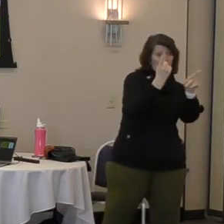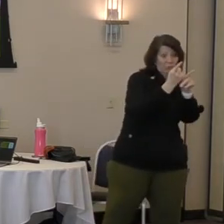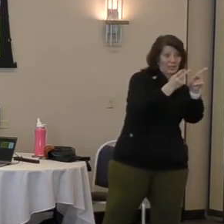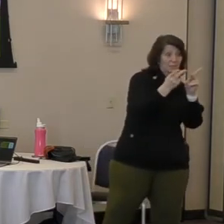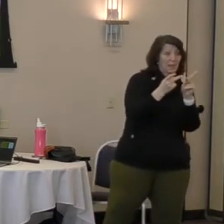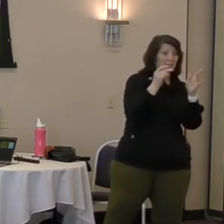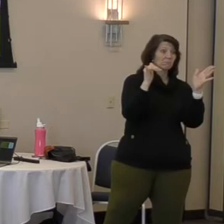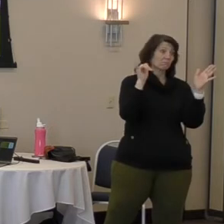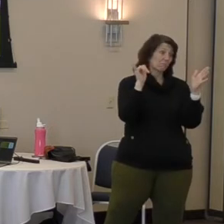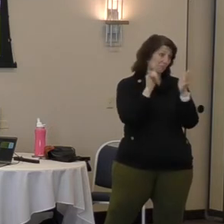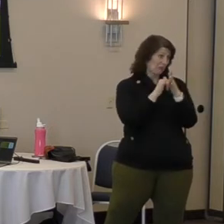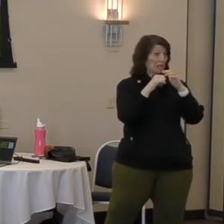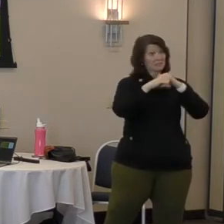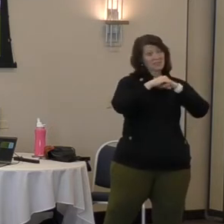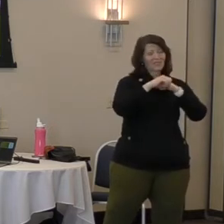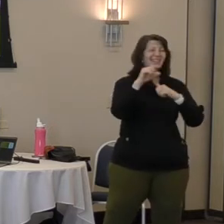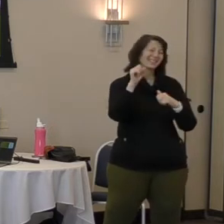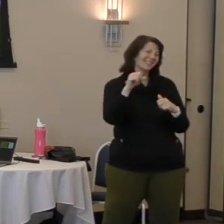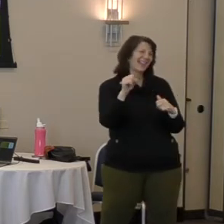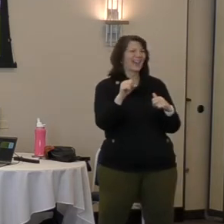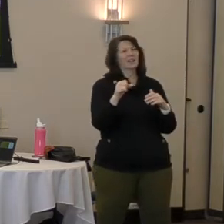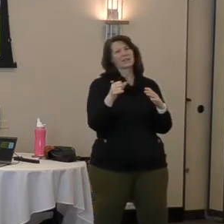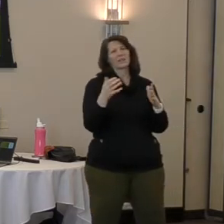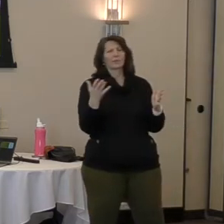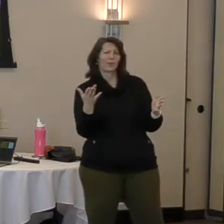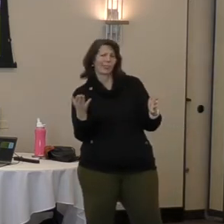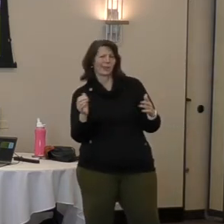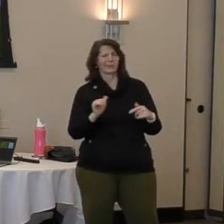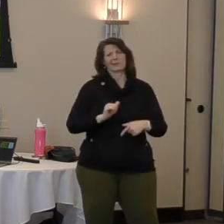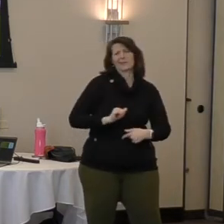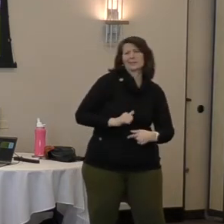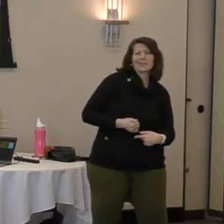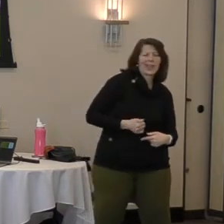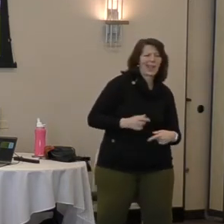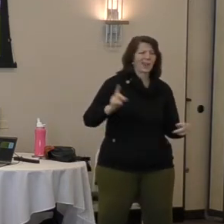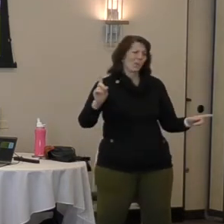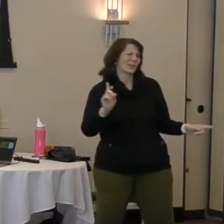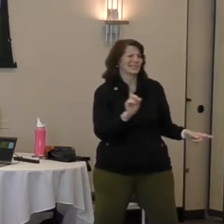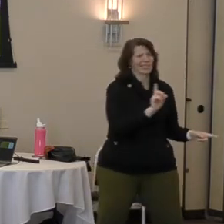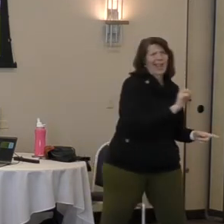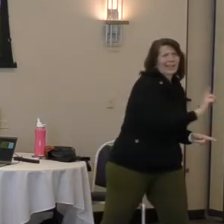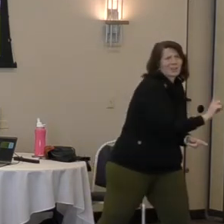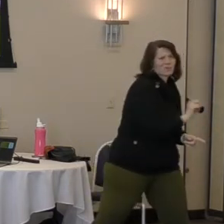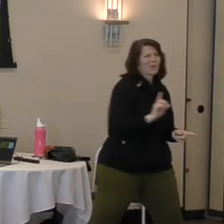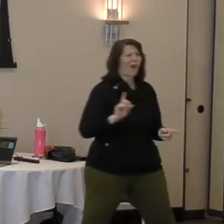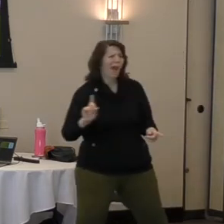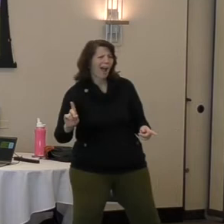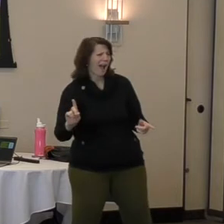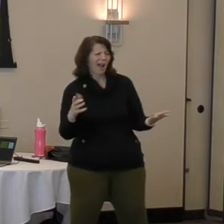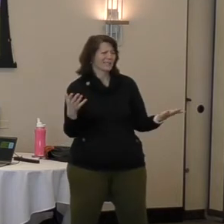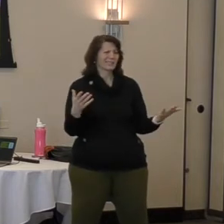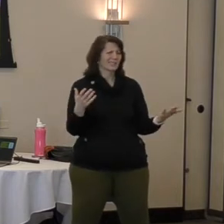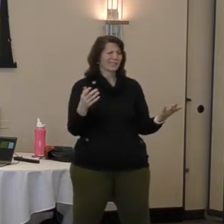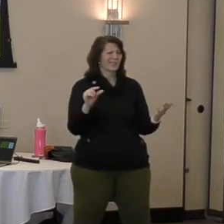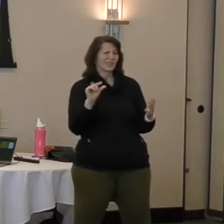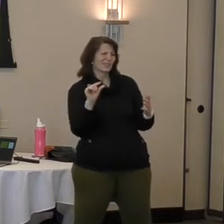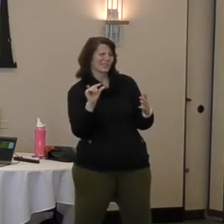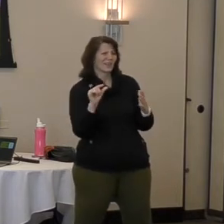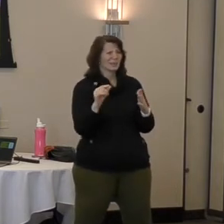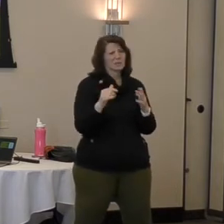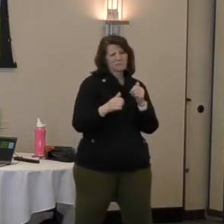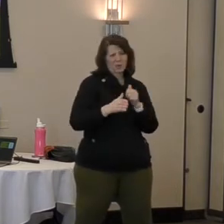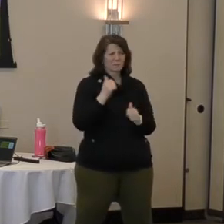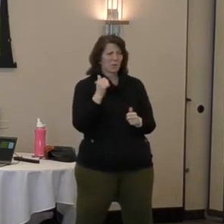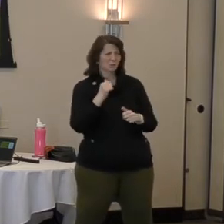that's defense, right? And yeah, you can do things like, oh, we pull our 10, we slide across, and we do all these other things. Yeah, there's like little gimmicks. But for the